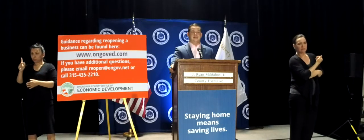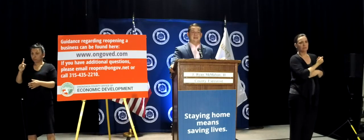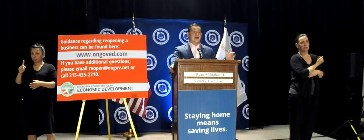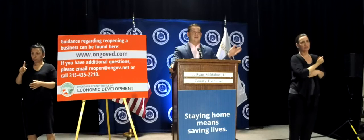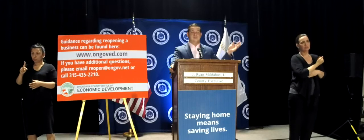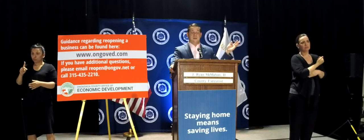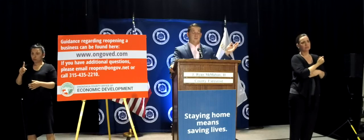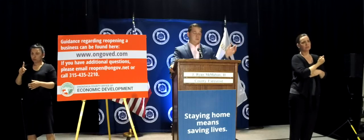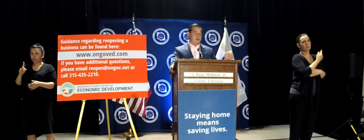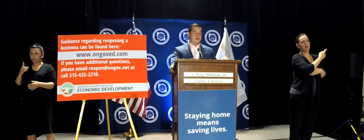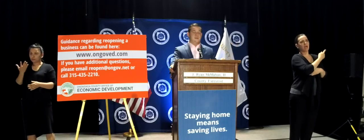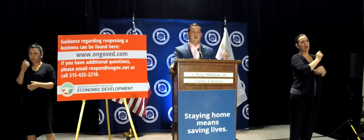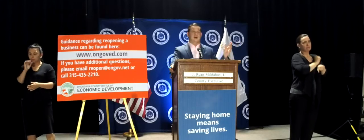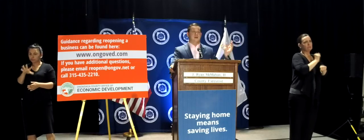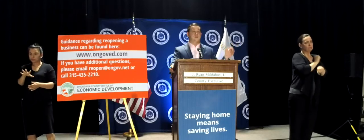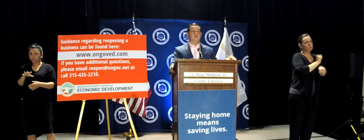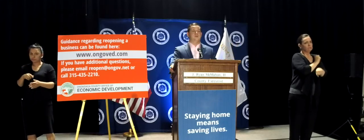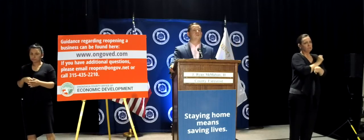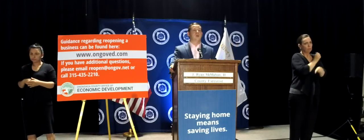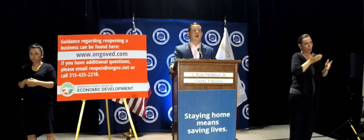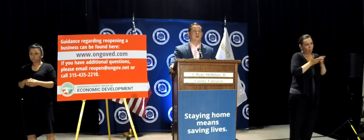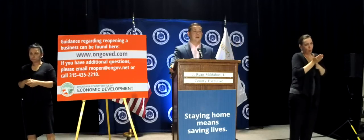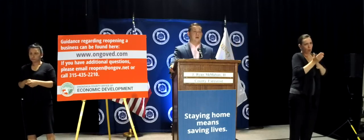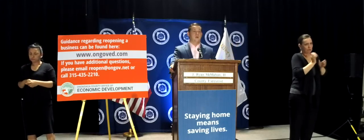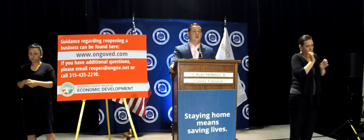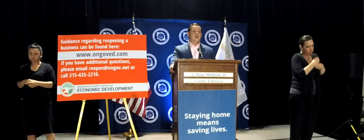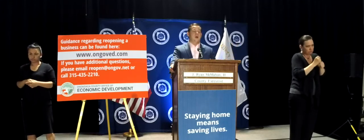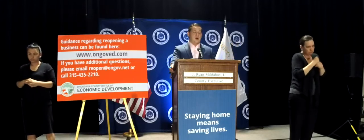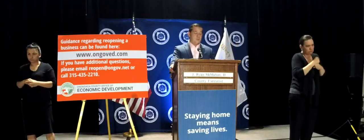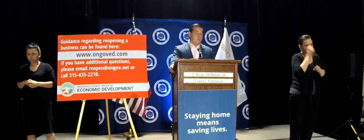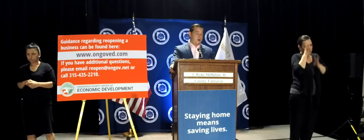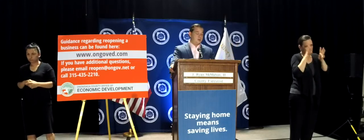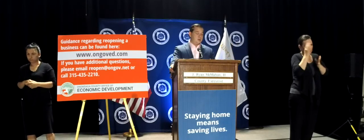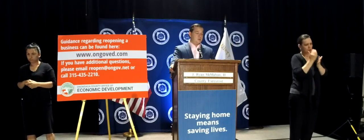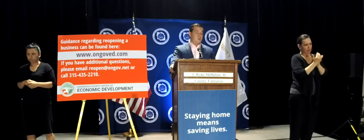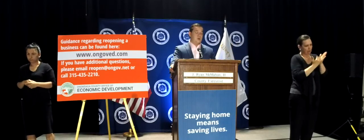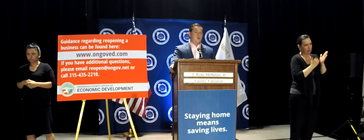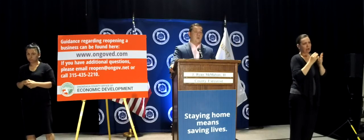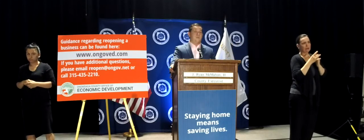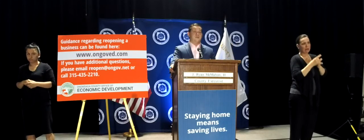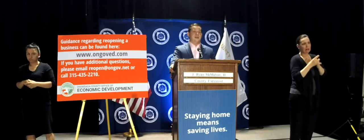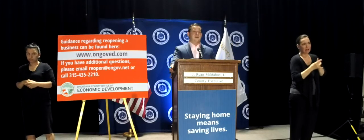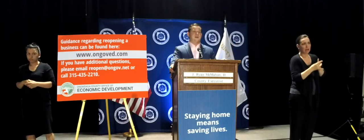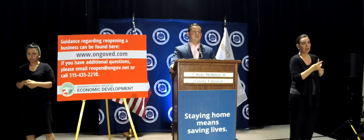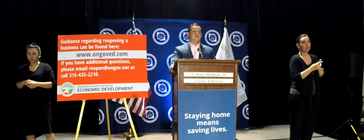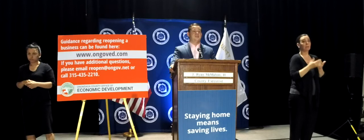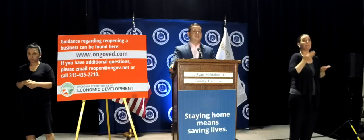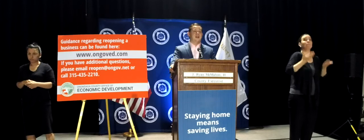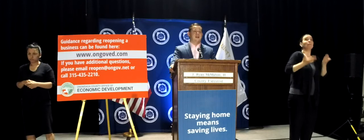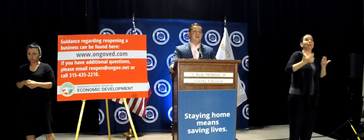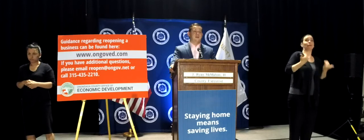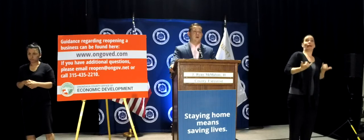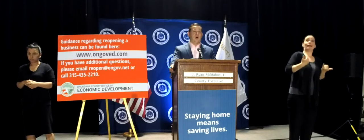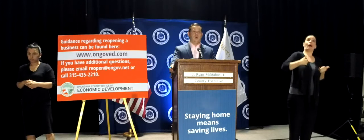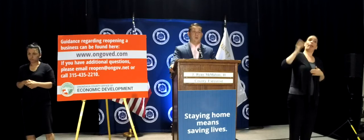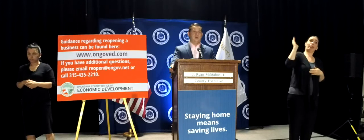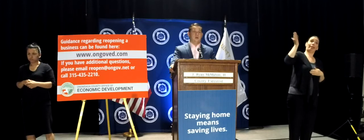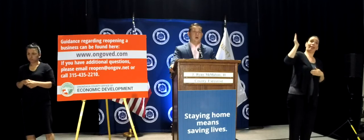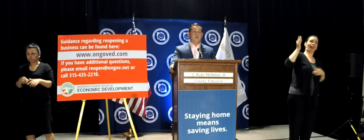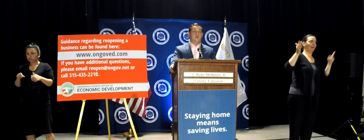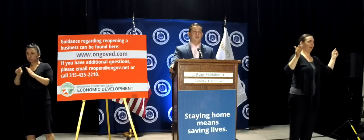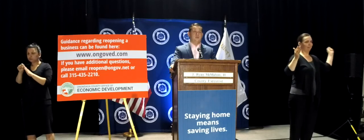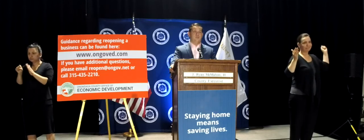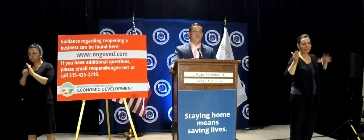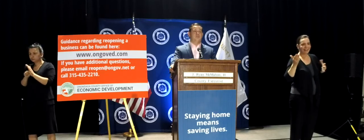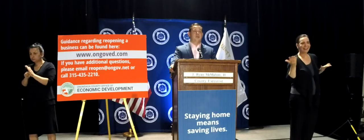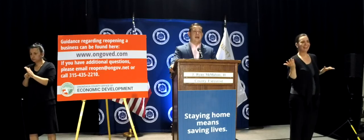that guidance. Maybe the guidance has gone out as we've been talking now. But with our representatives from the state, all week